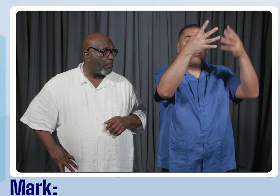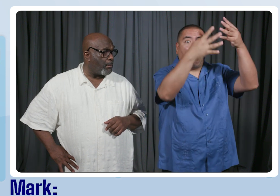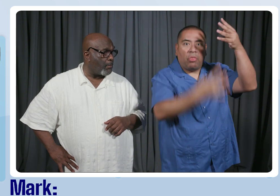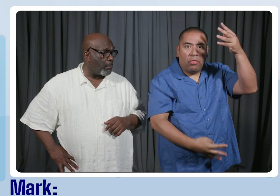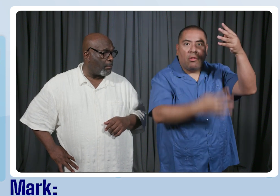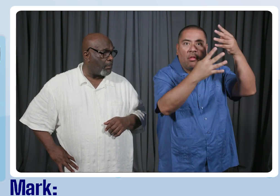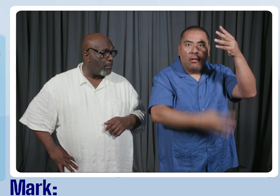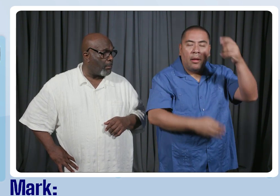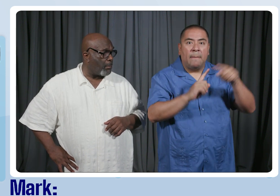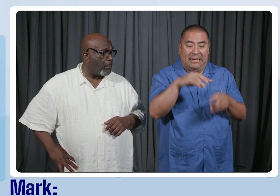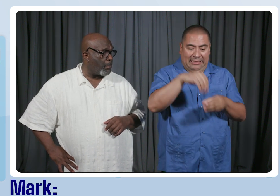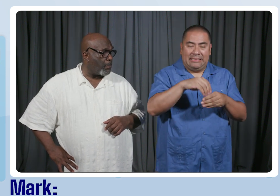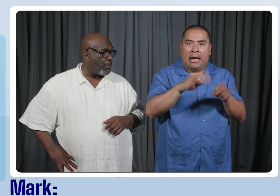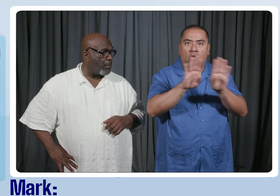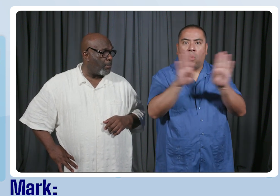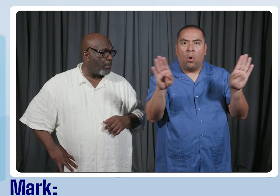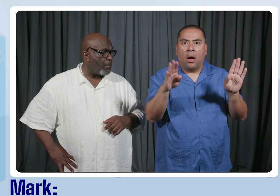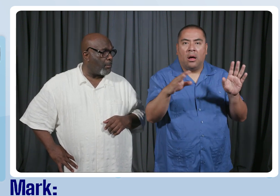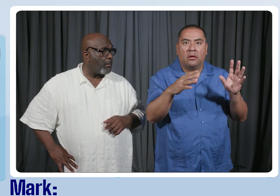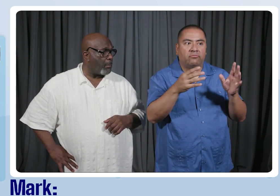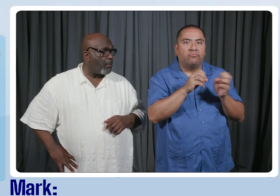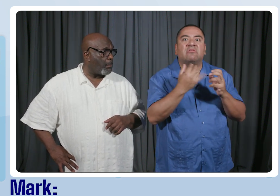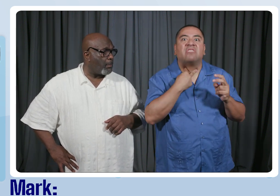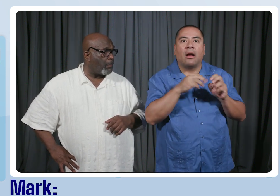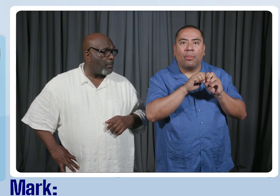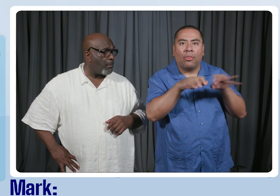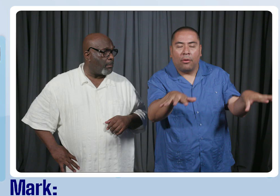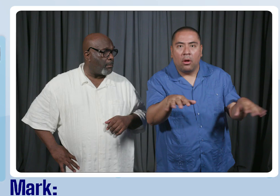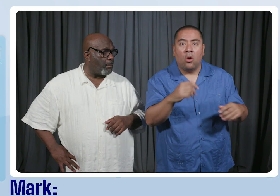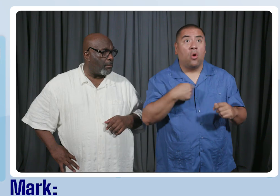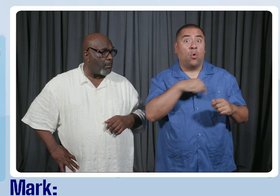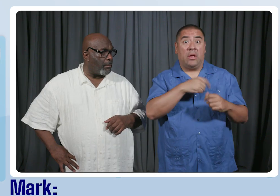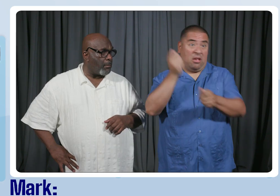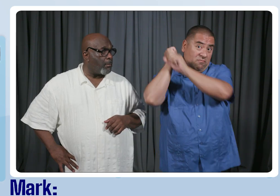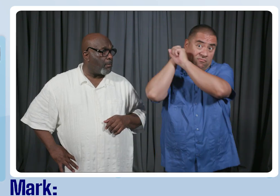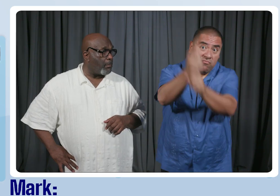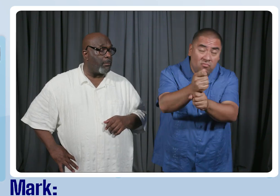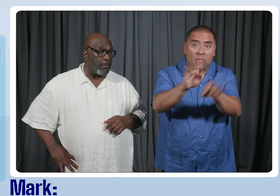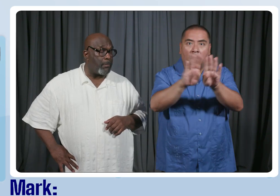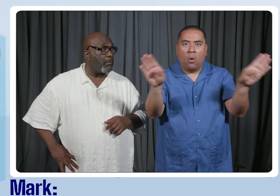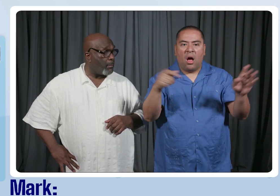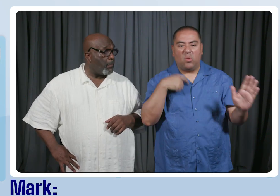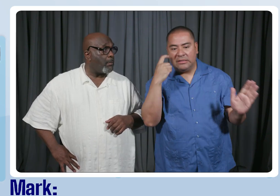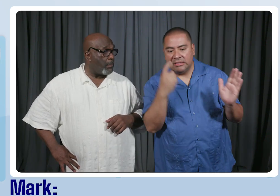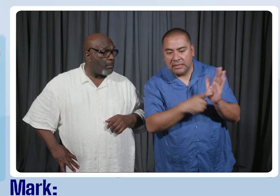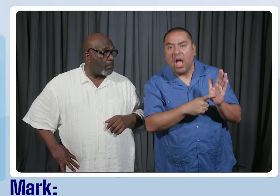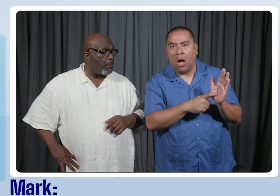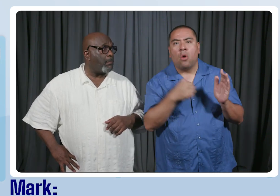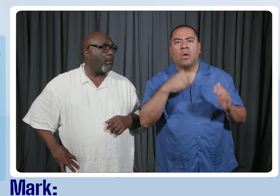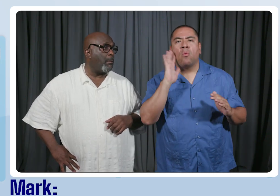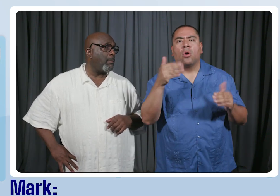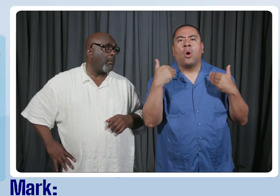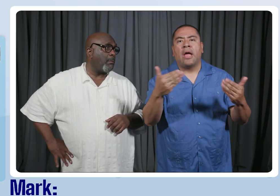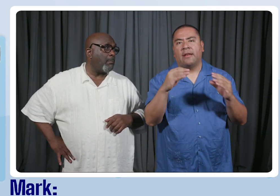off the interior walls inside the wall cavities. And we open up the wall, we see that. This program is a program that can also fix that and bring it